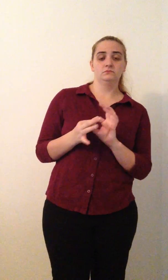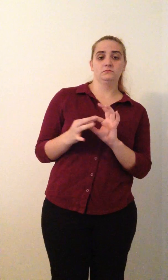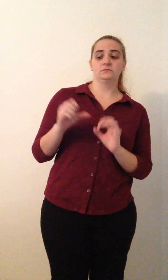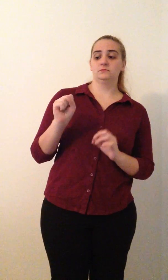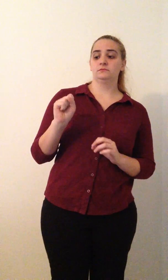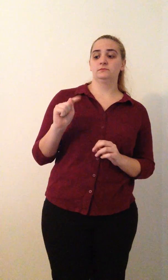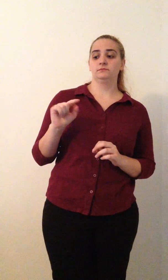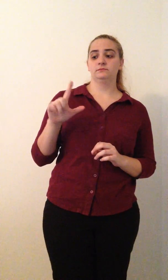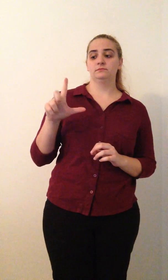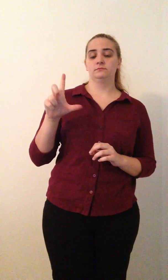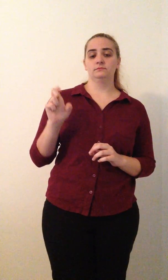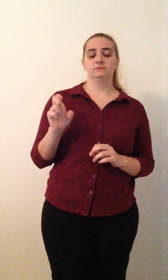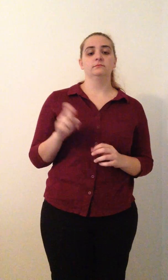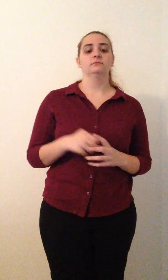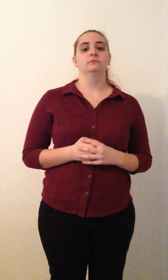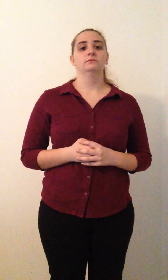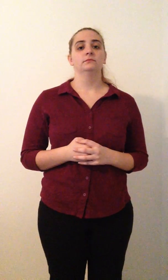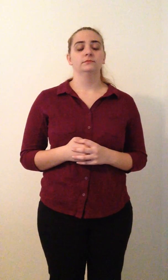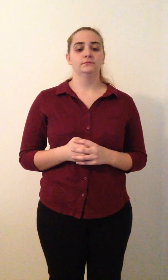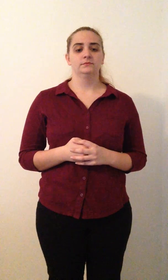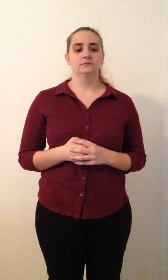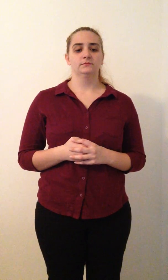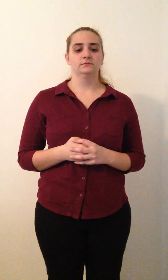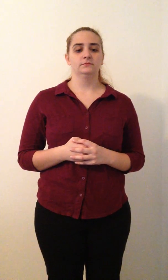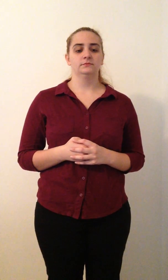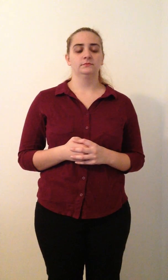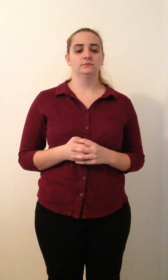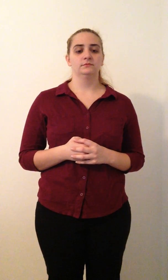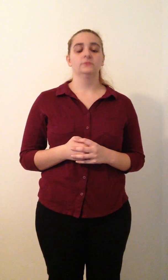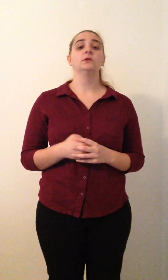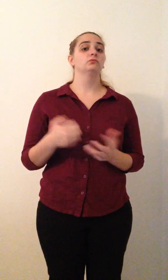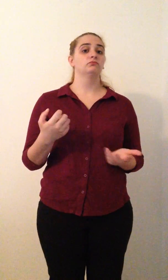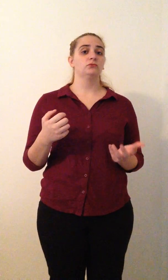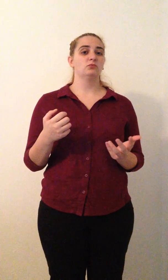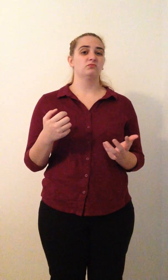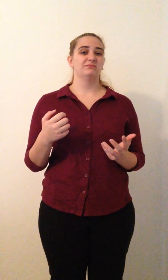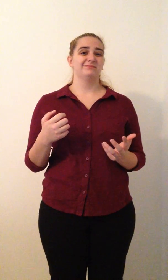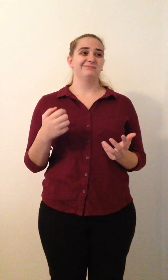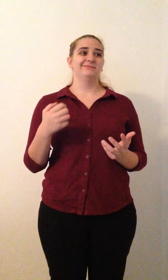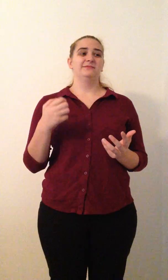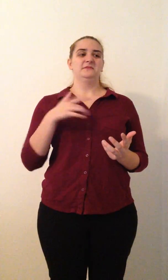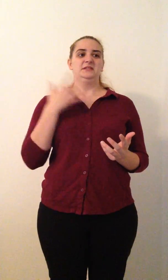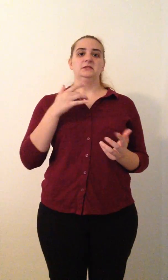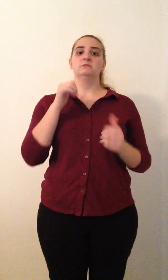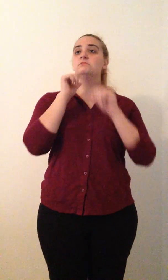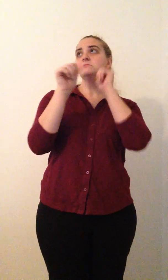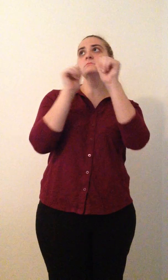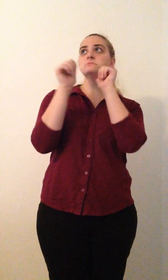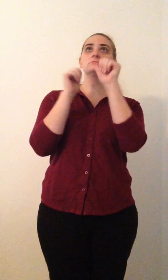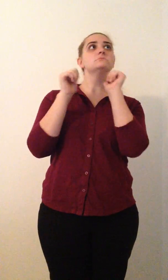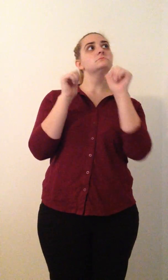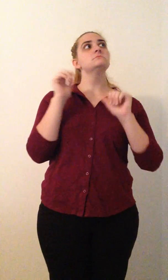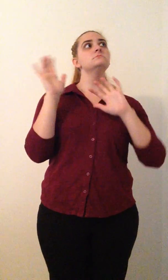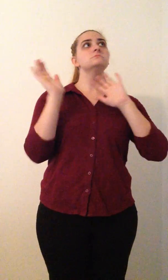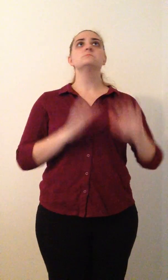get over it. They create a type of denial on what's going on in reality. They minimize things. "I'm fine.